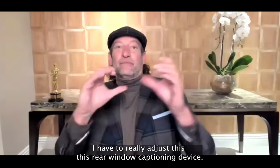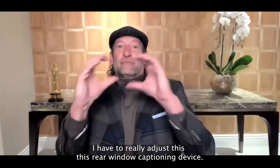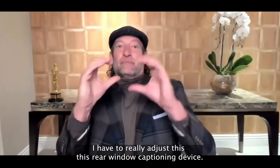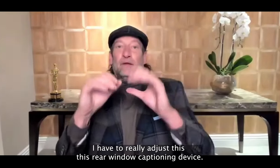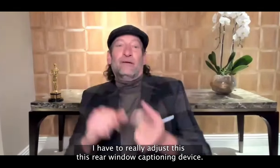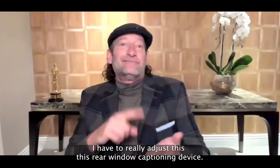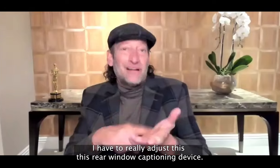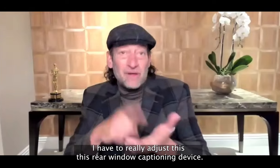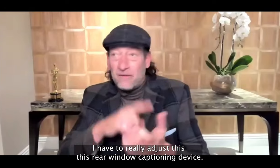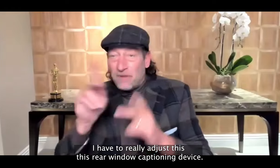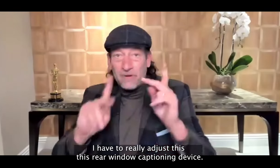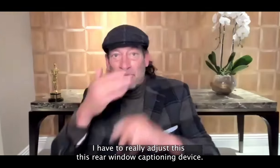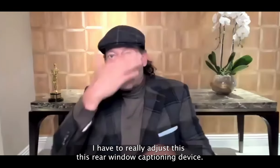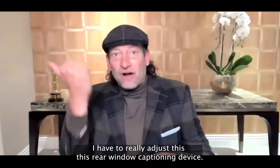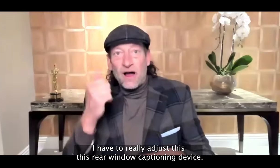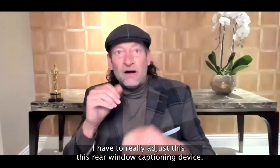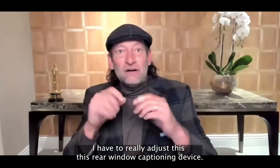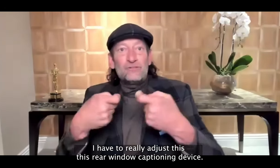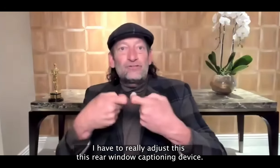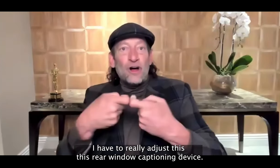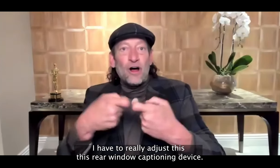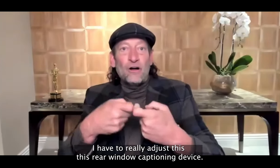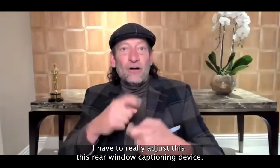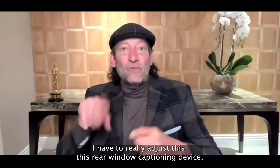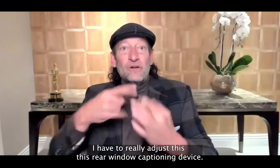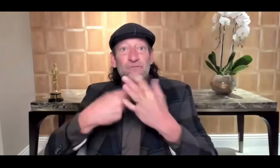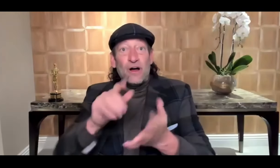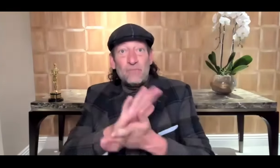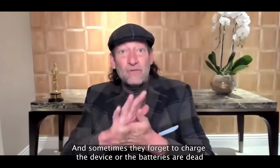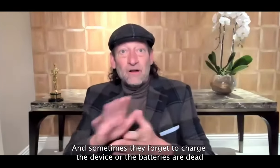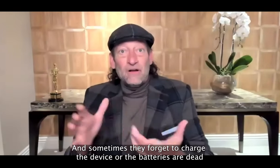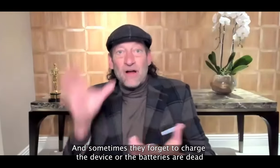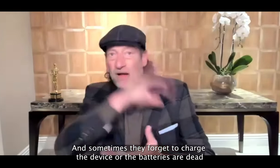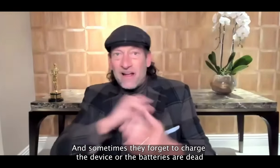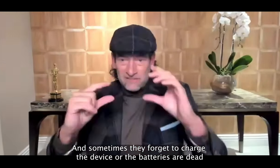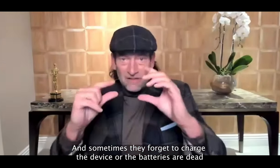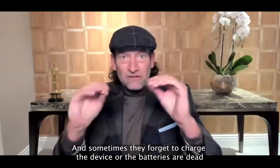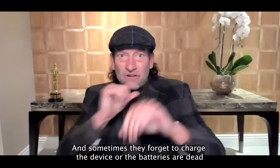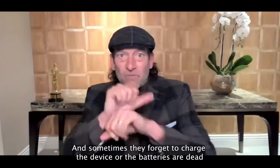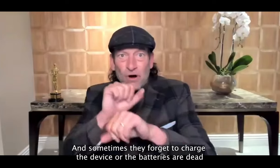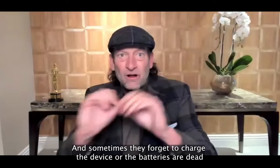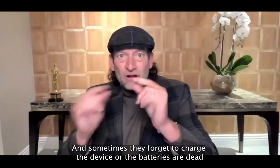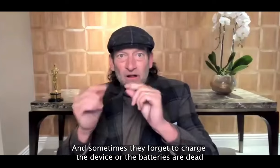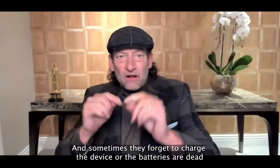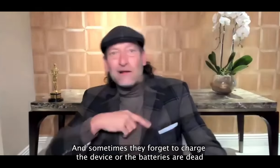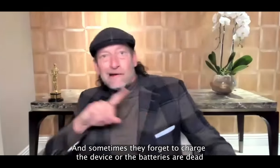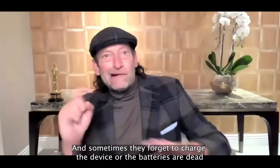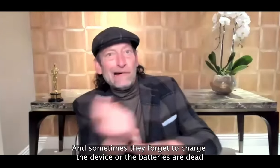to really adjust this rear window captioning device. And sometimes they forget to charge the device or the batteries